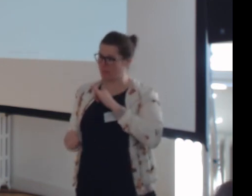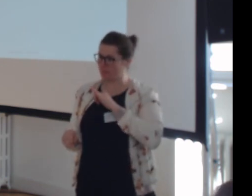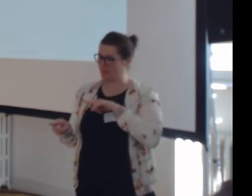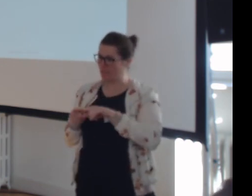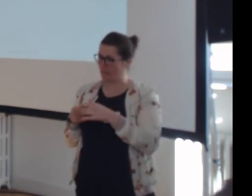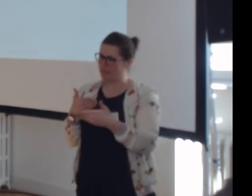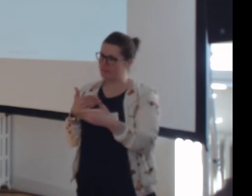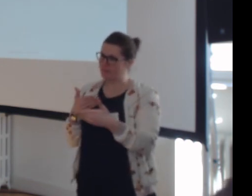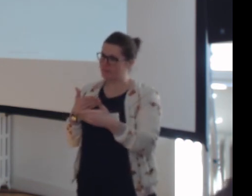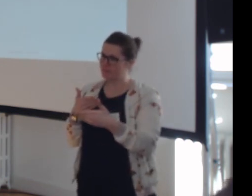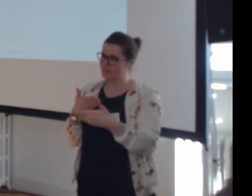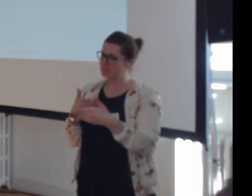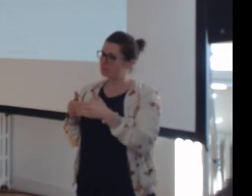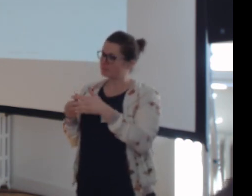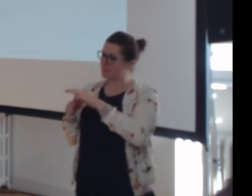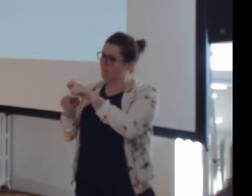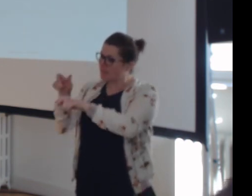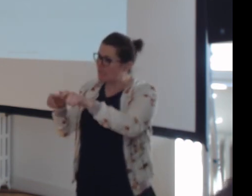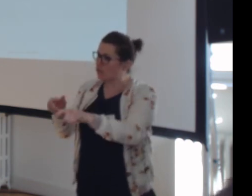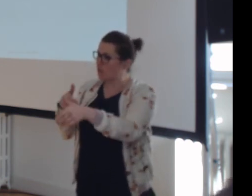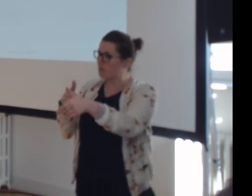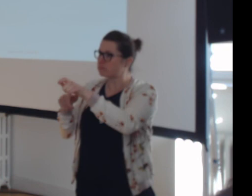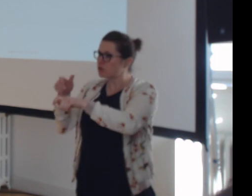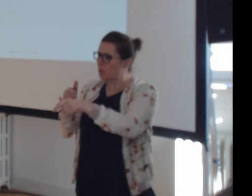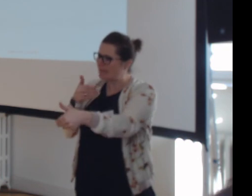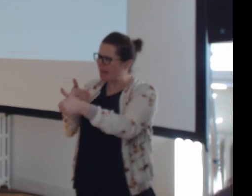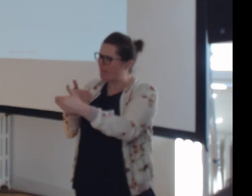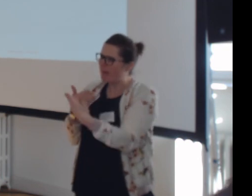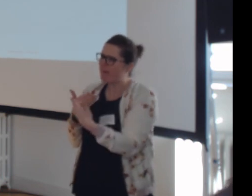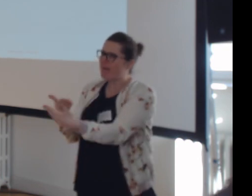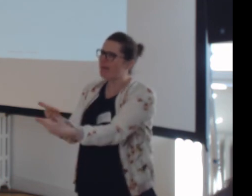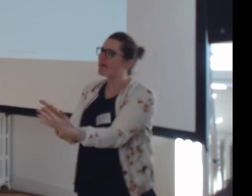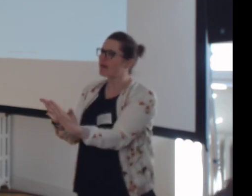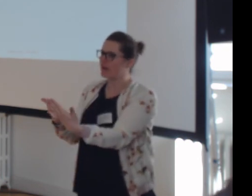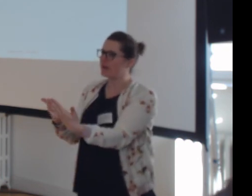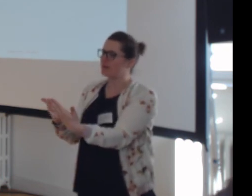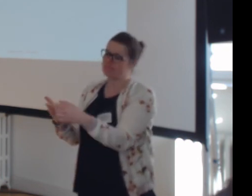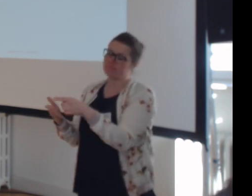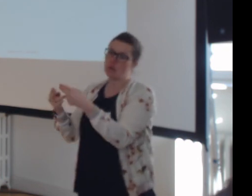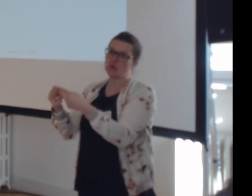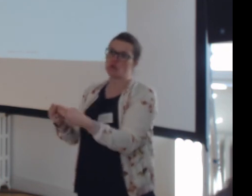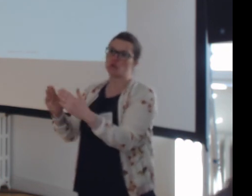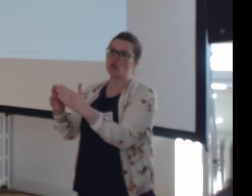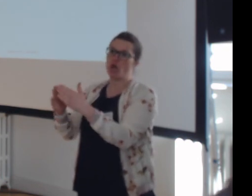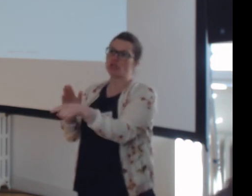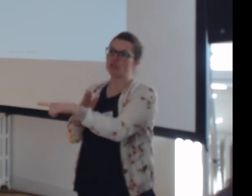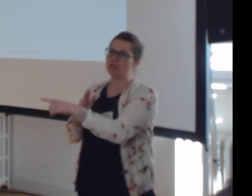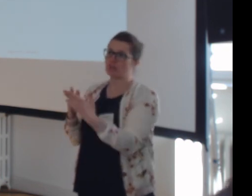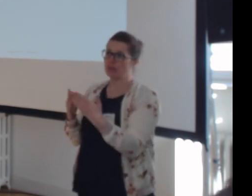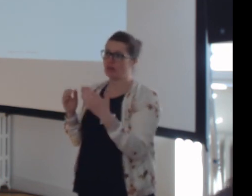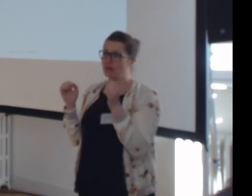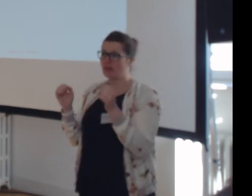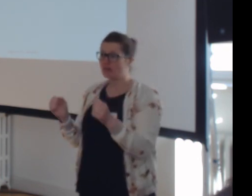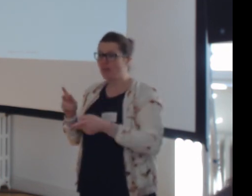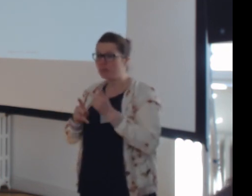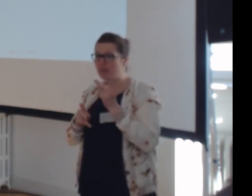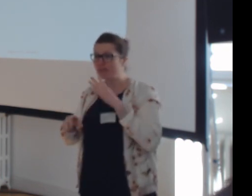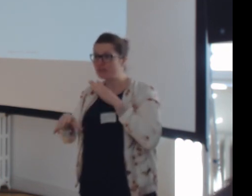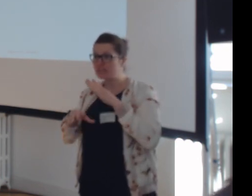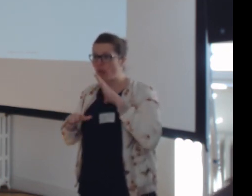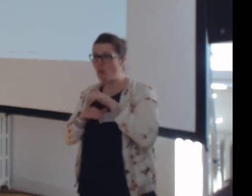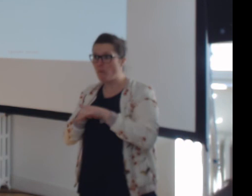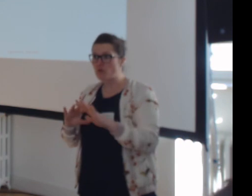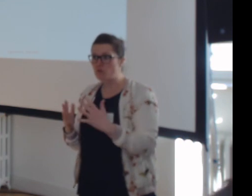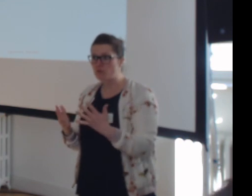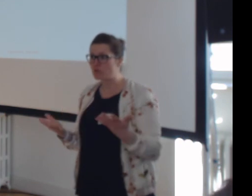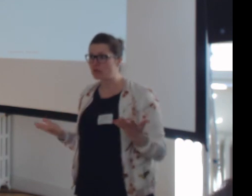close to patients, to people Right. in your residences, Yes. could you tell something more about